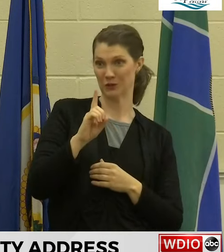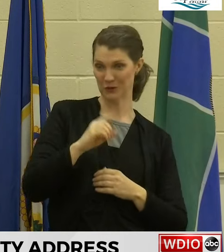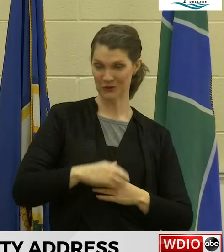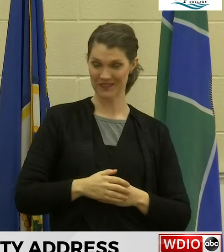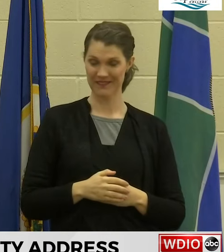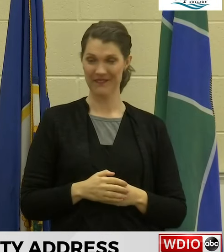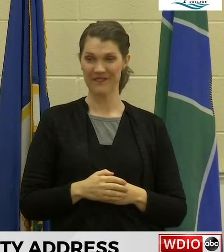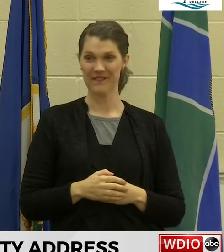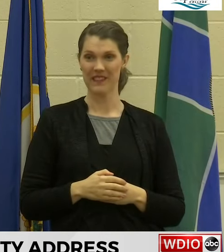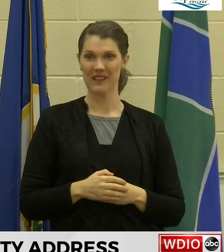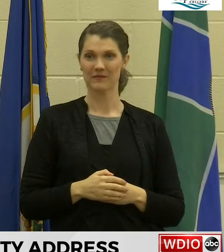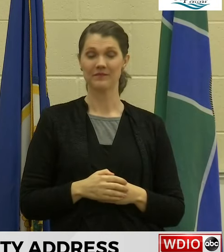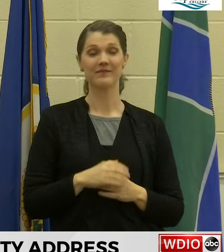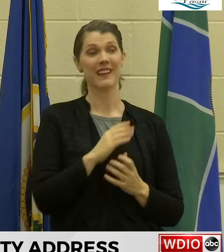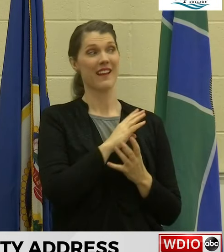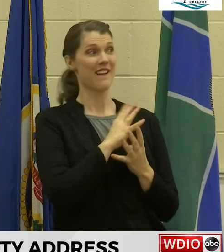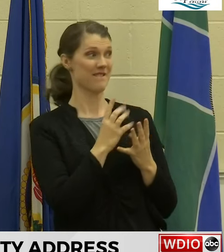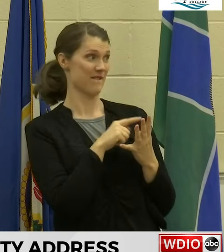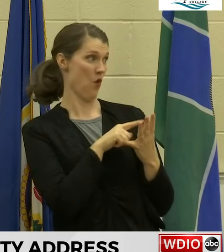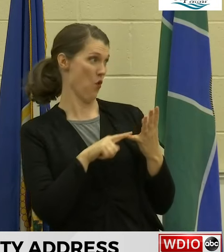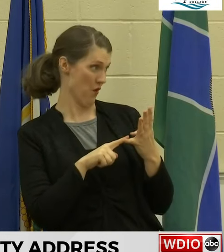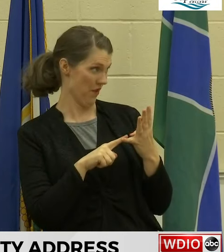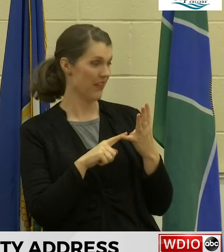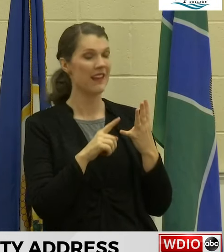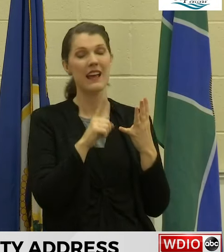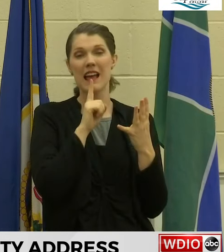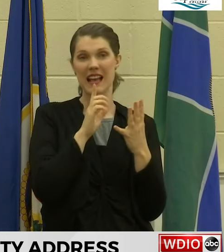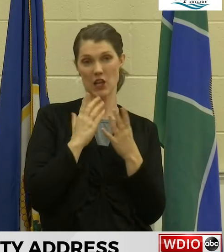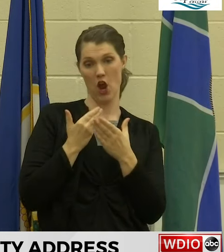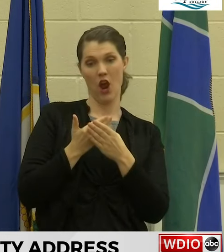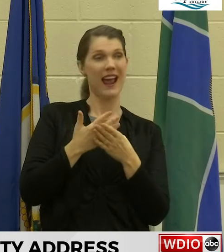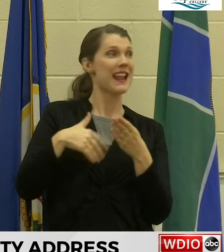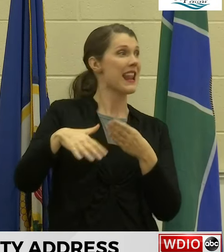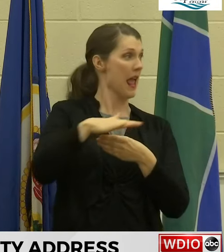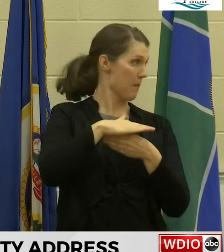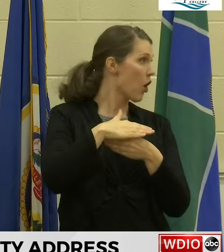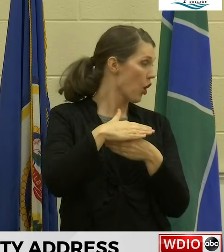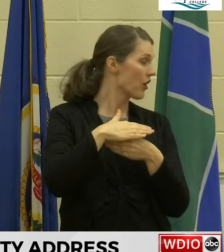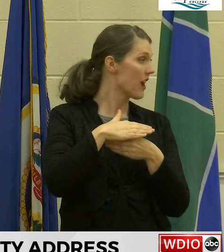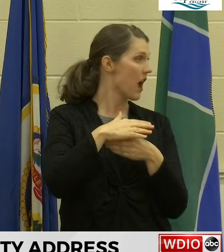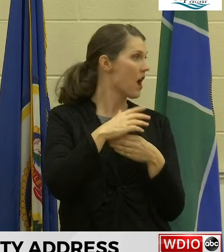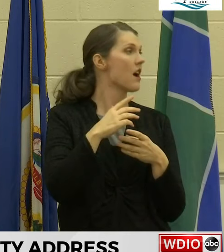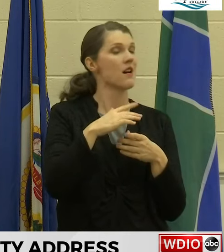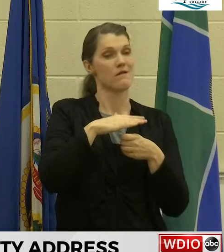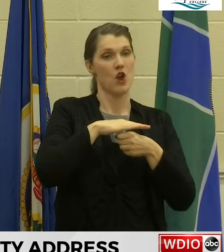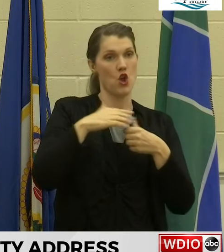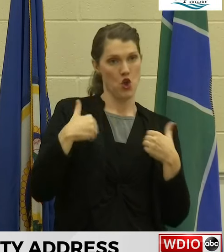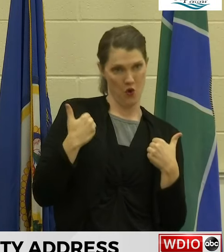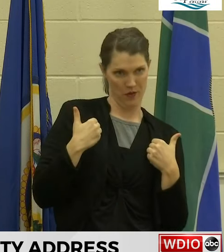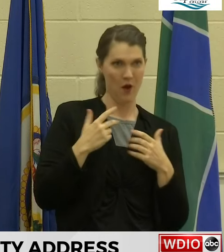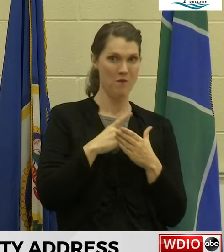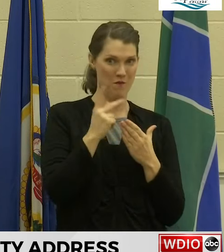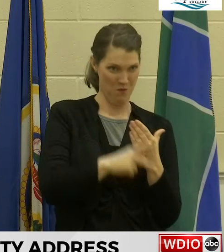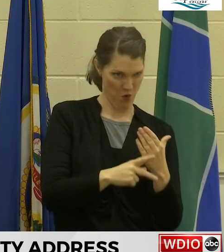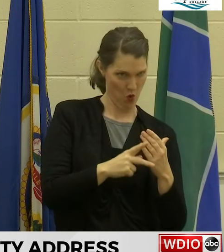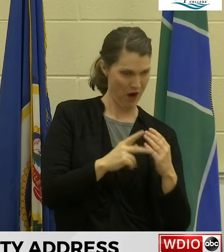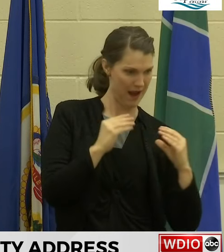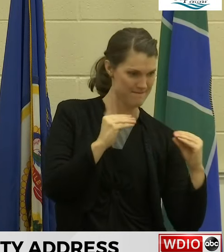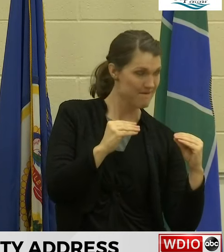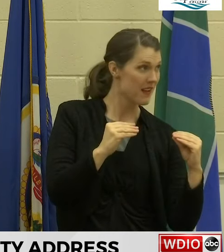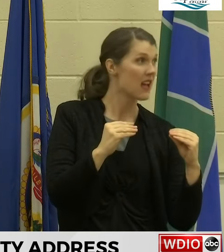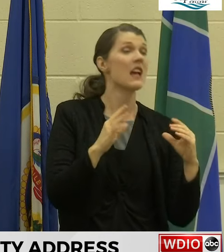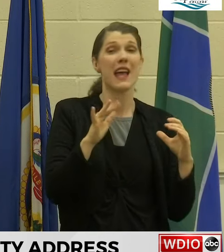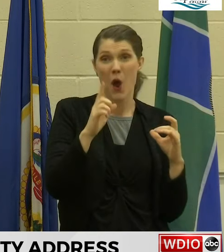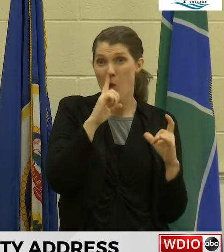So speaking of priorities, my fourth highlight tonight is neighborhood youth programming. And yes, youth programming will